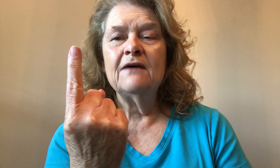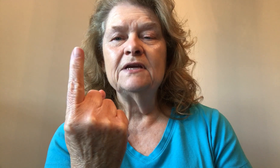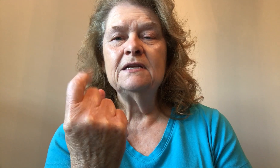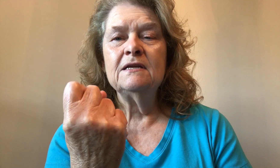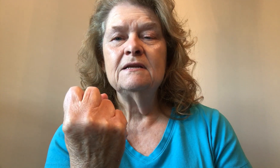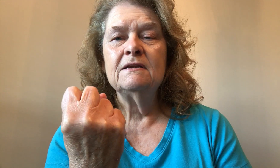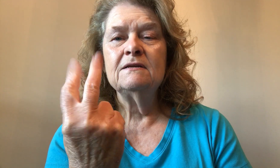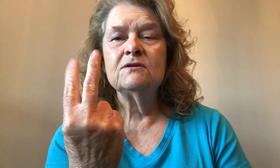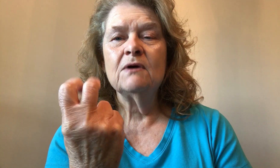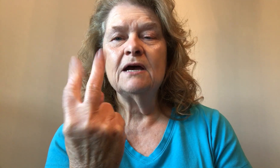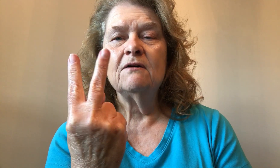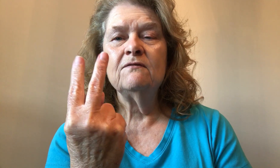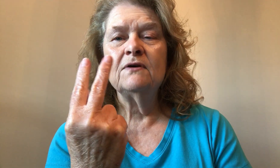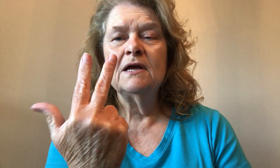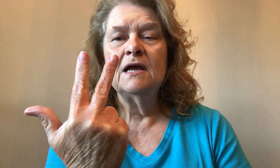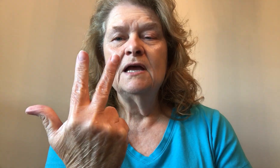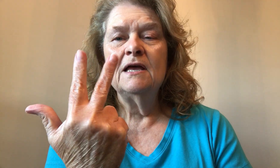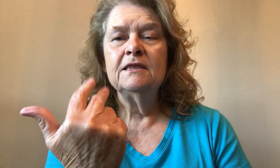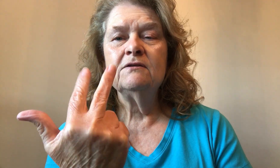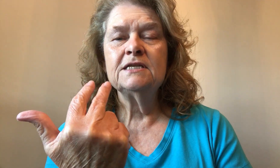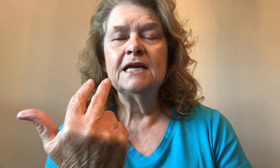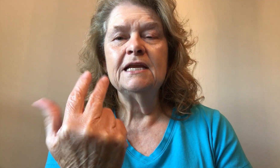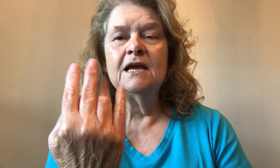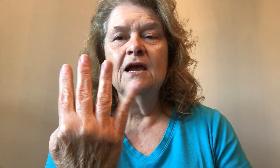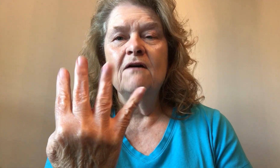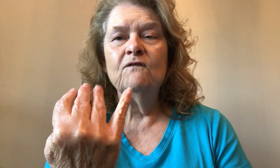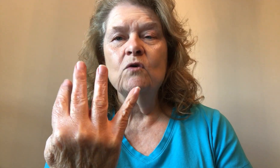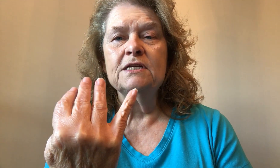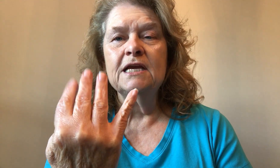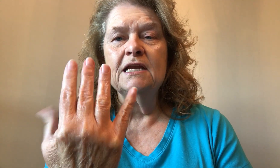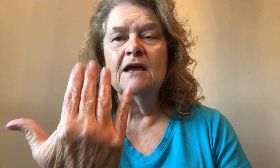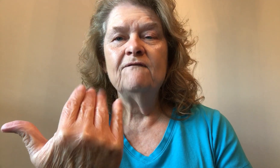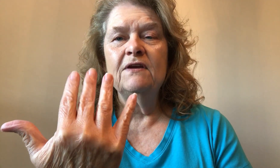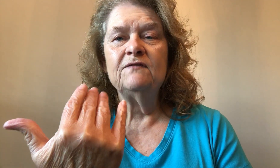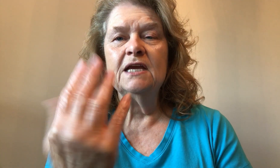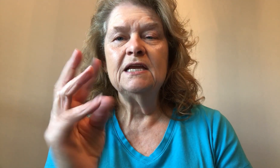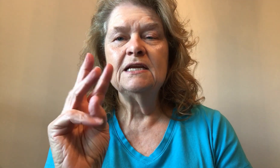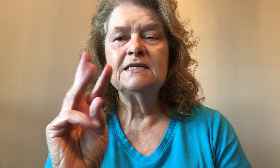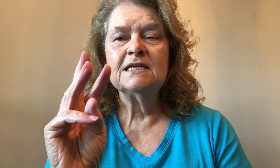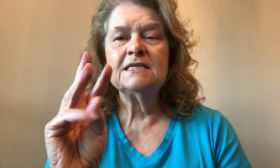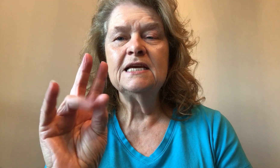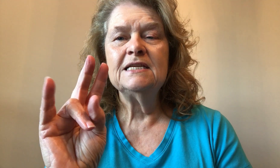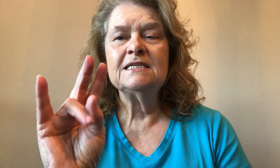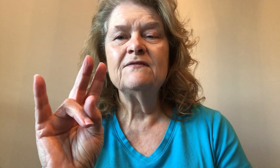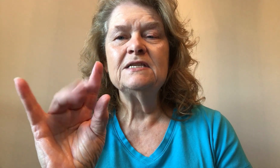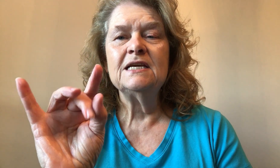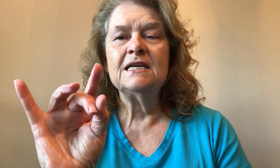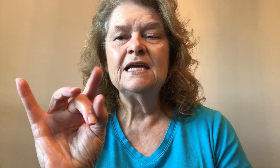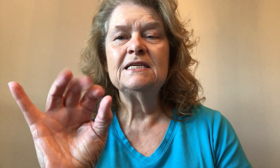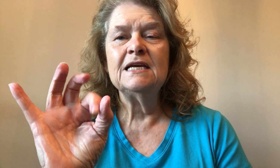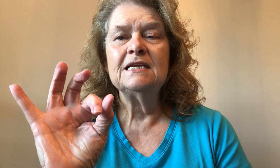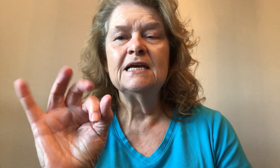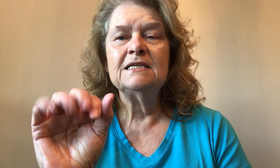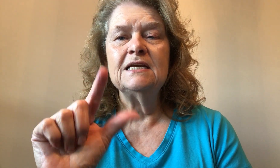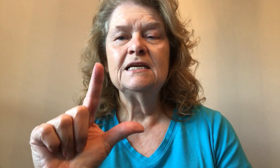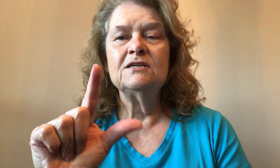11, 12, 13, 14, 15, 16, 17, 18, 19,